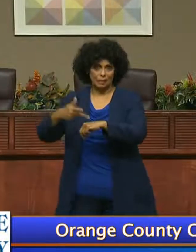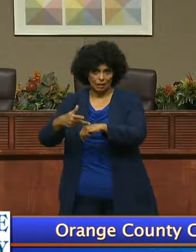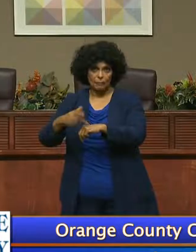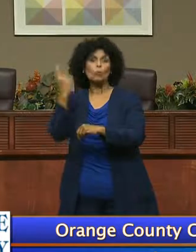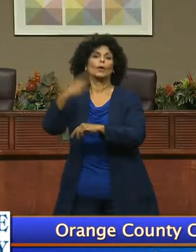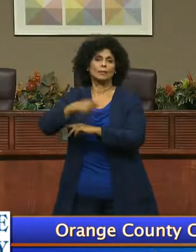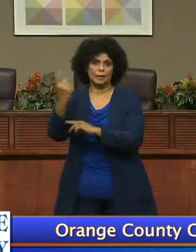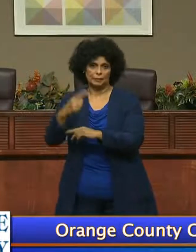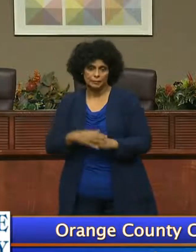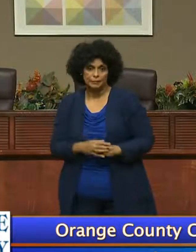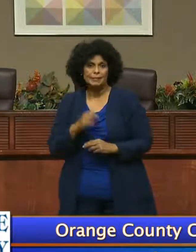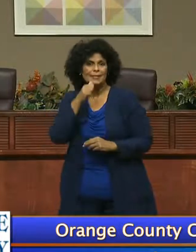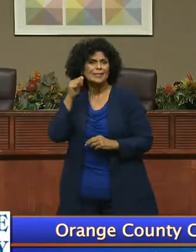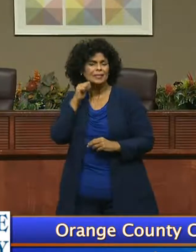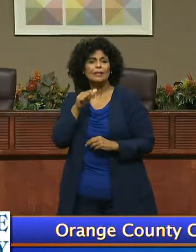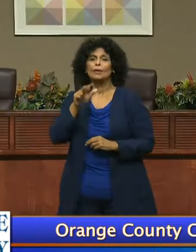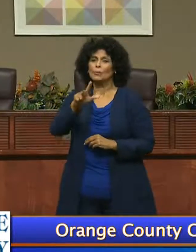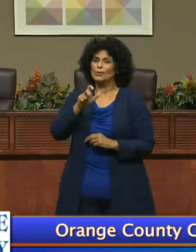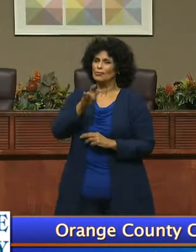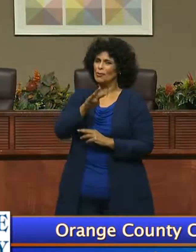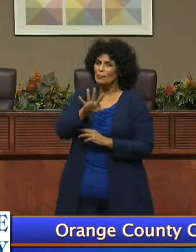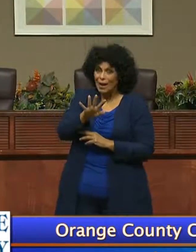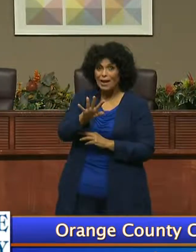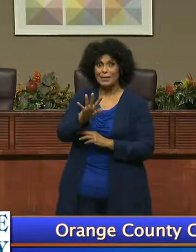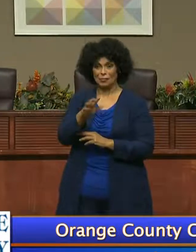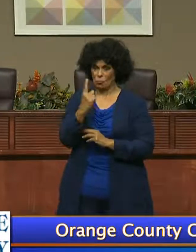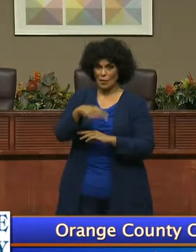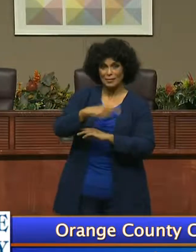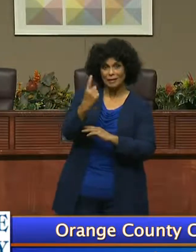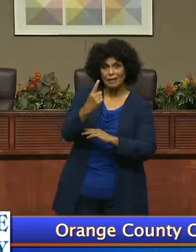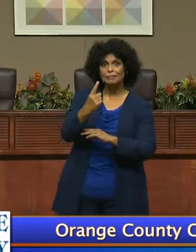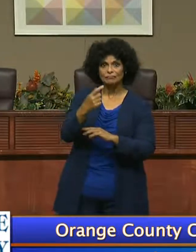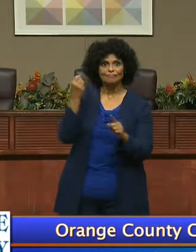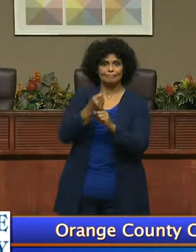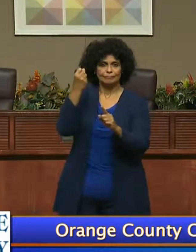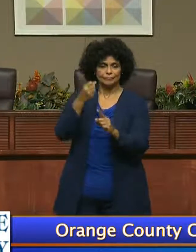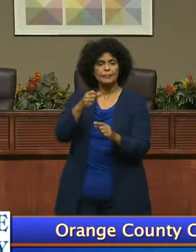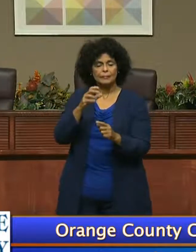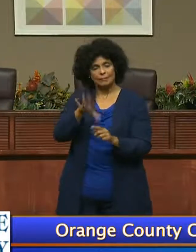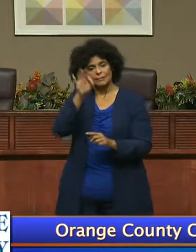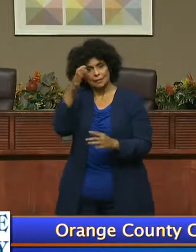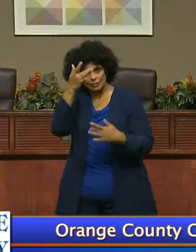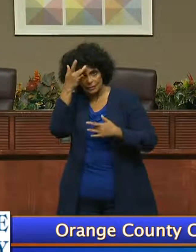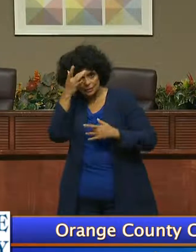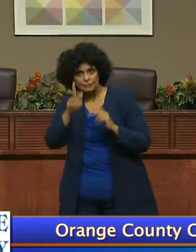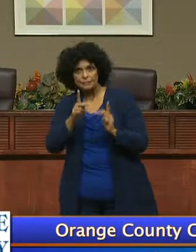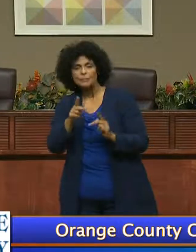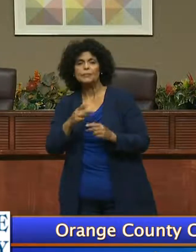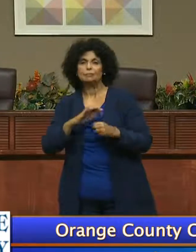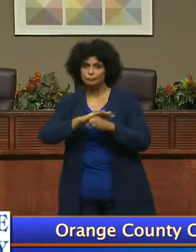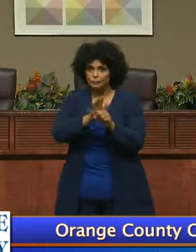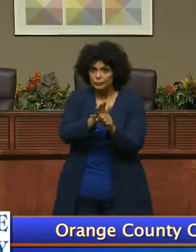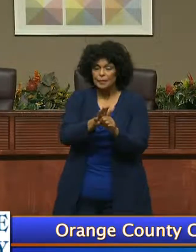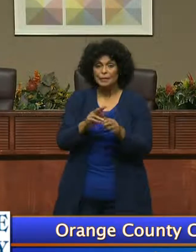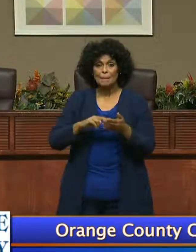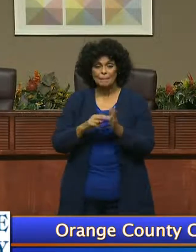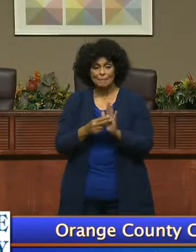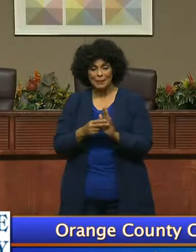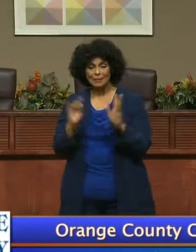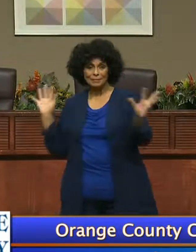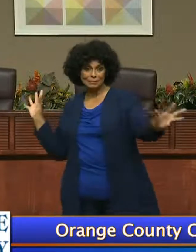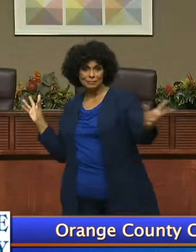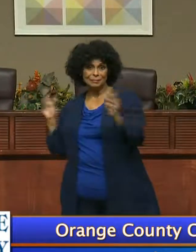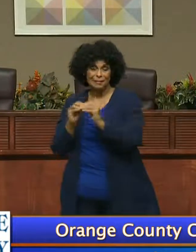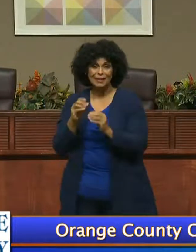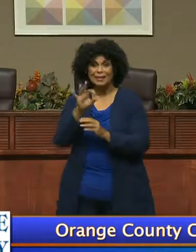of 345 cases in that one day. That means that in 2 days, we have seen an increase of nearly